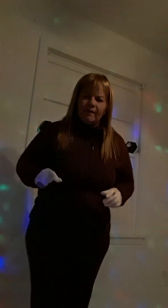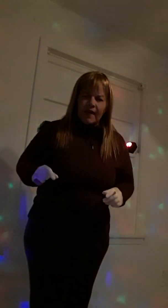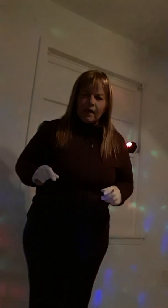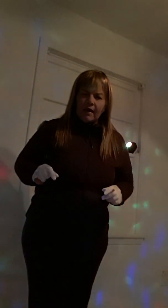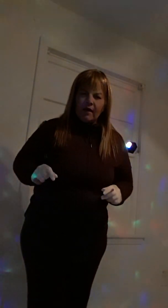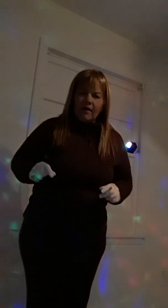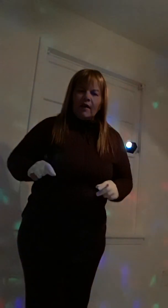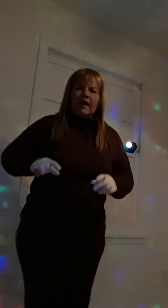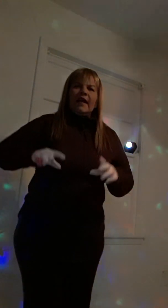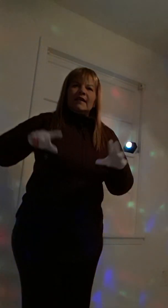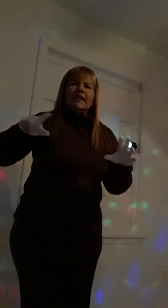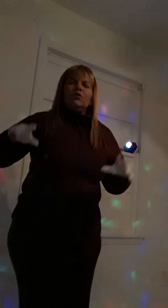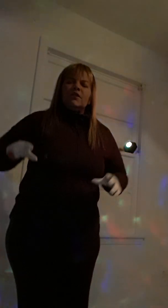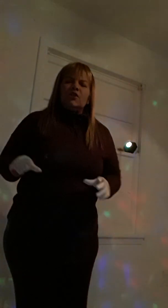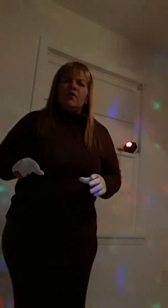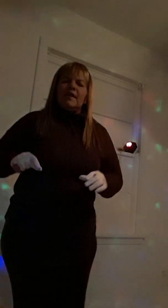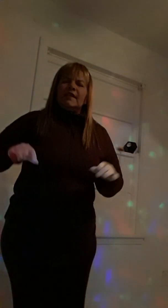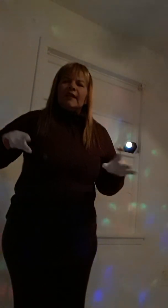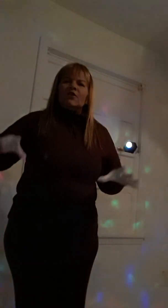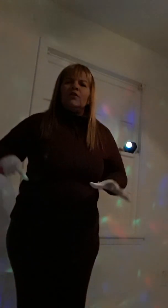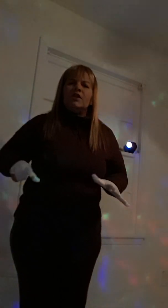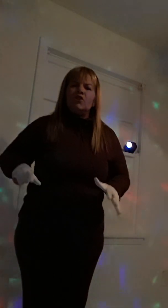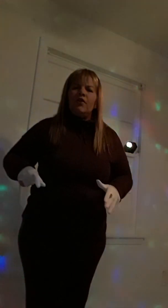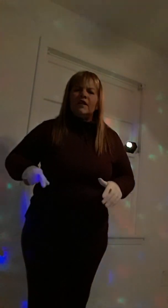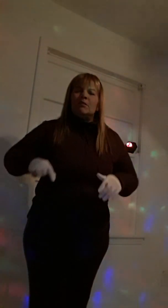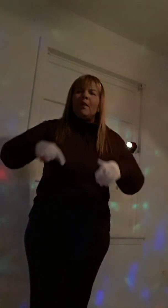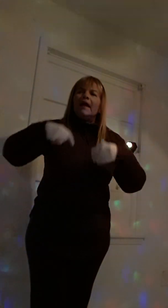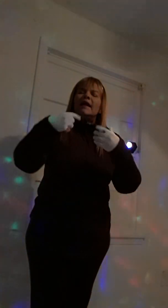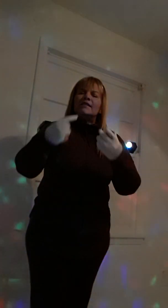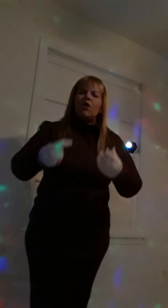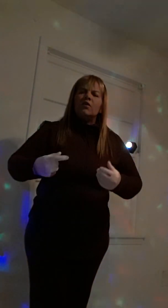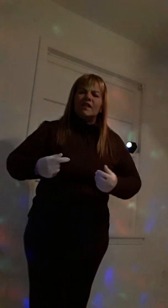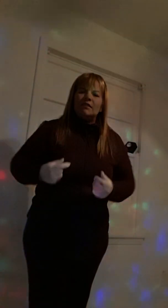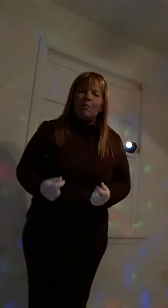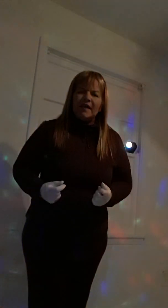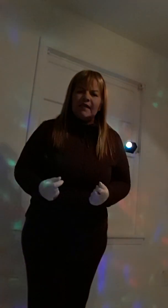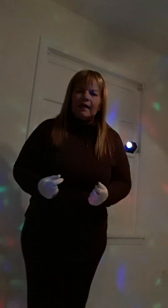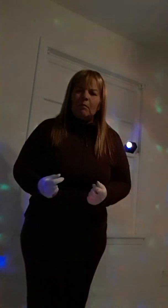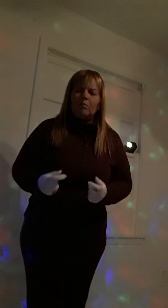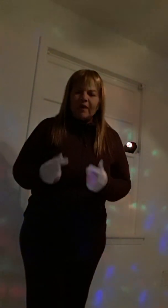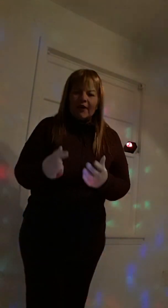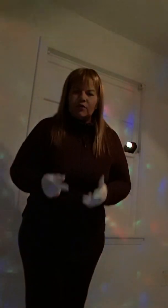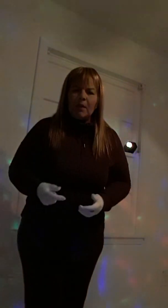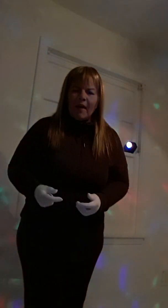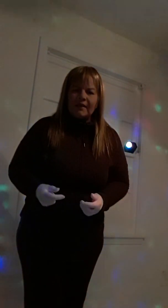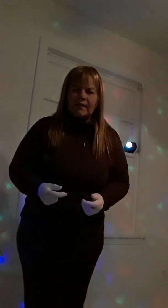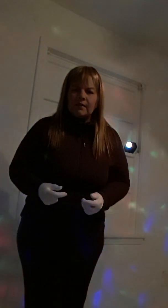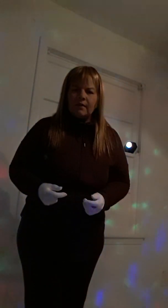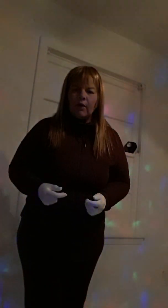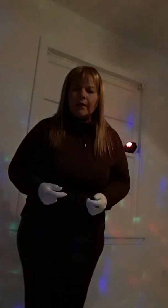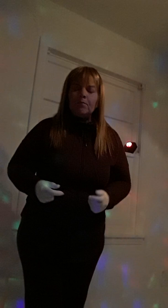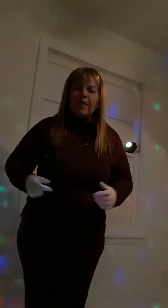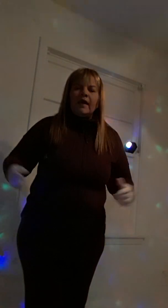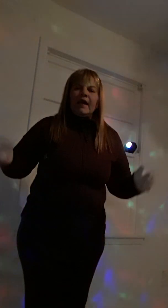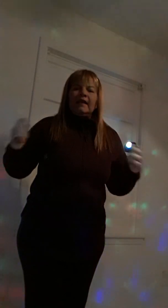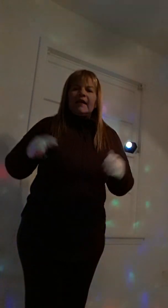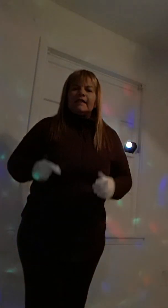ambiente y las situaciones y las condiciones para que las cosas pasen para los demás, right? And that's